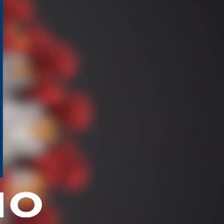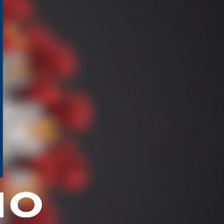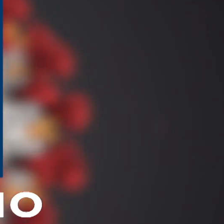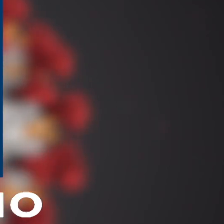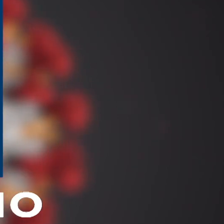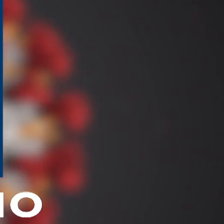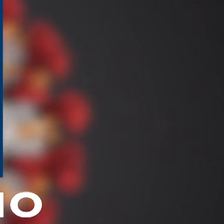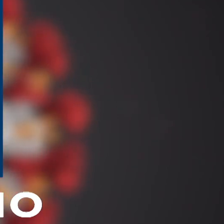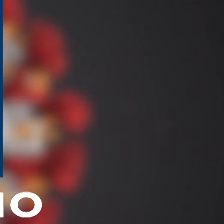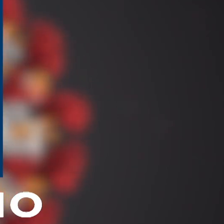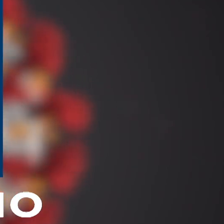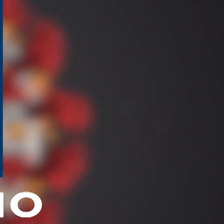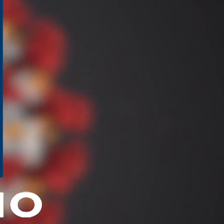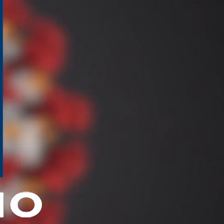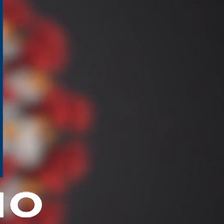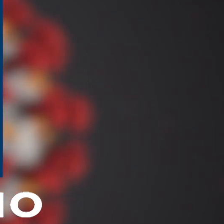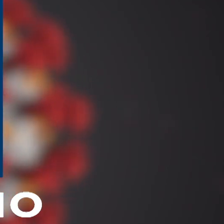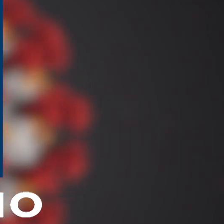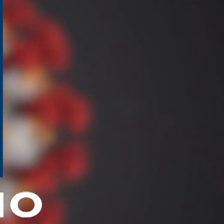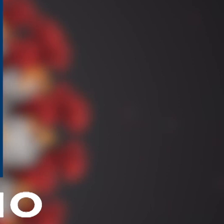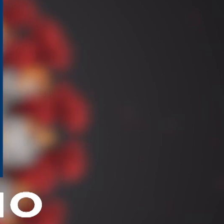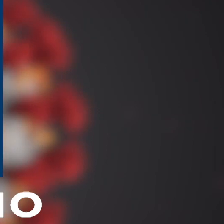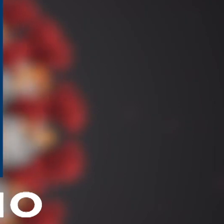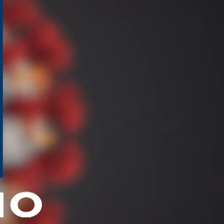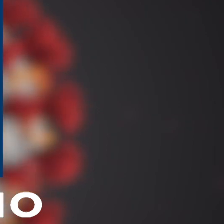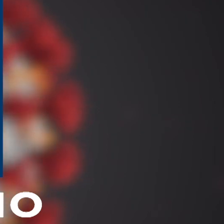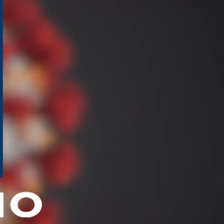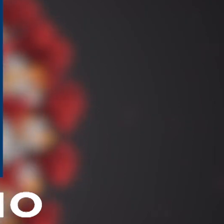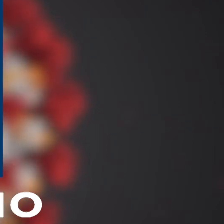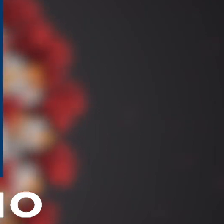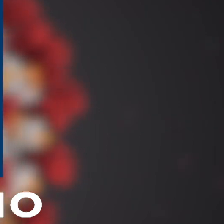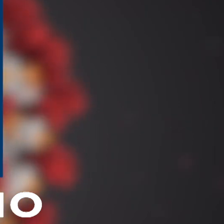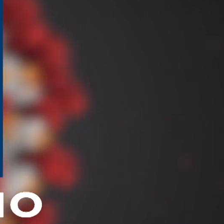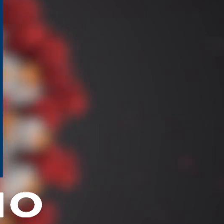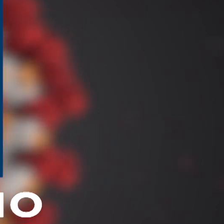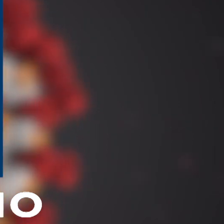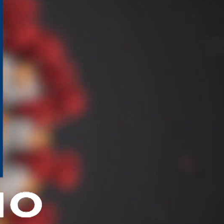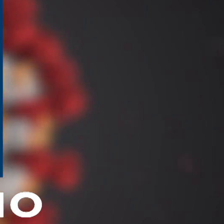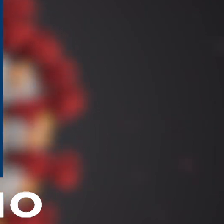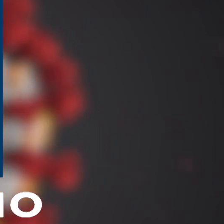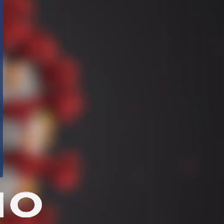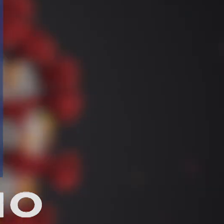pandemic in Cupertino, please visit cupertino.org/coronavirus.